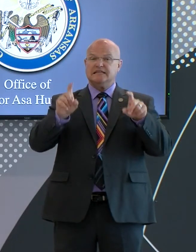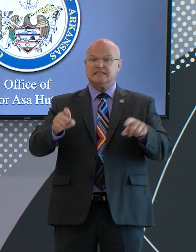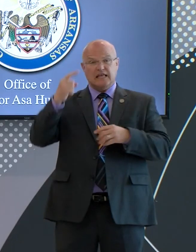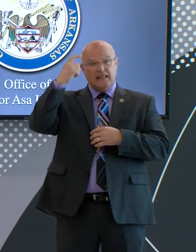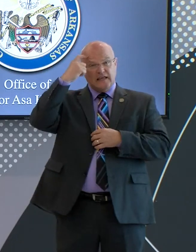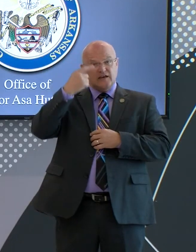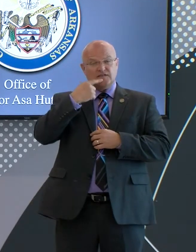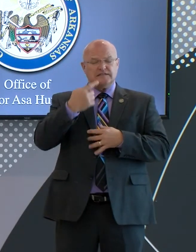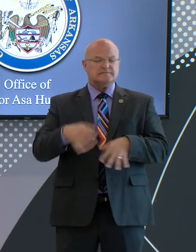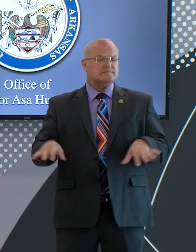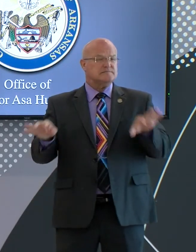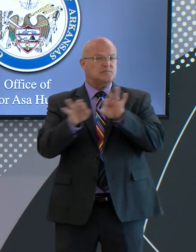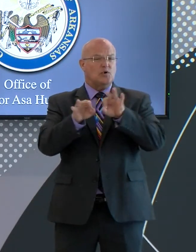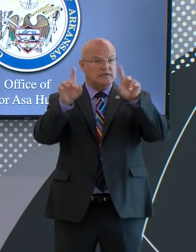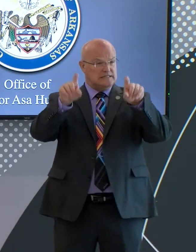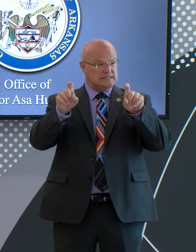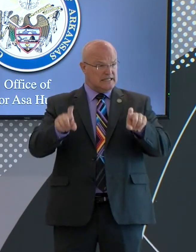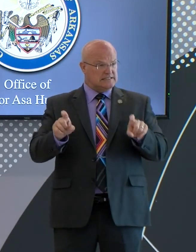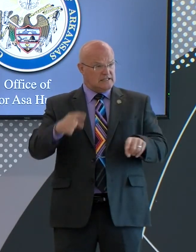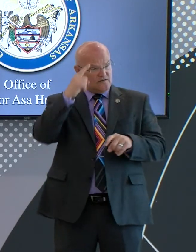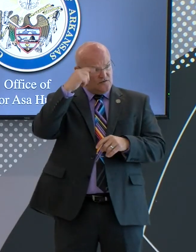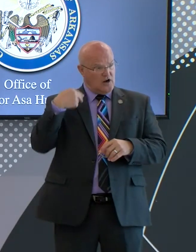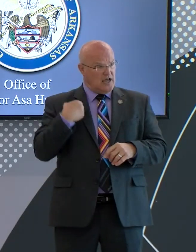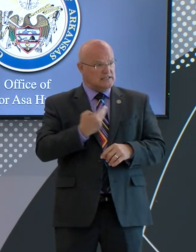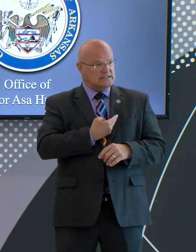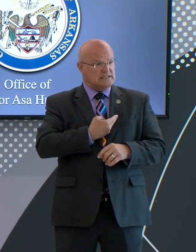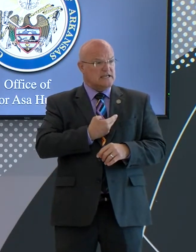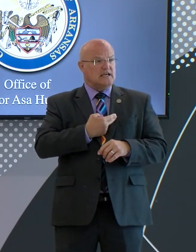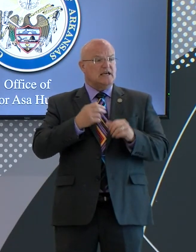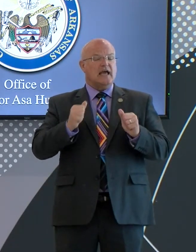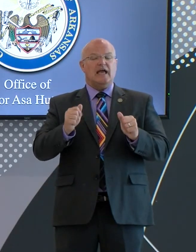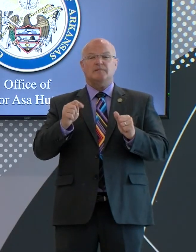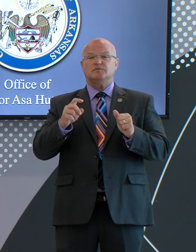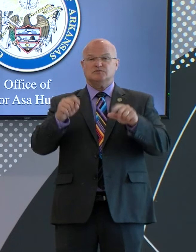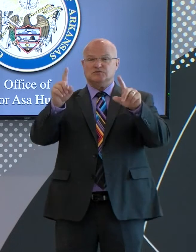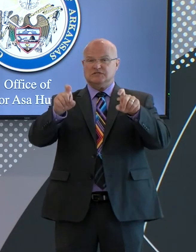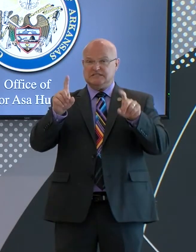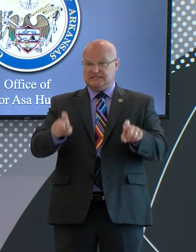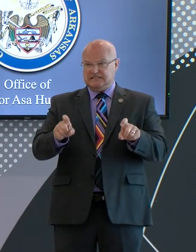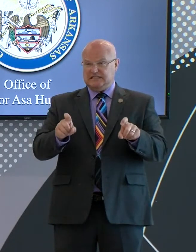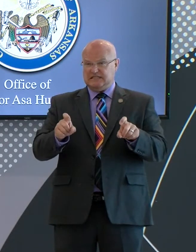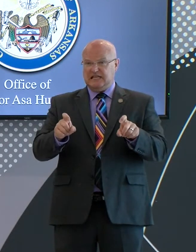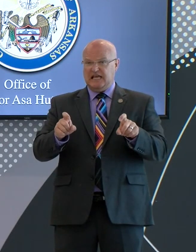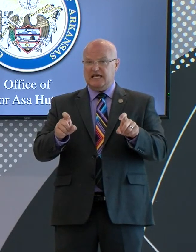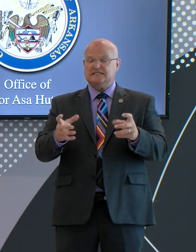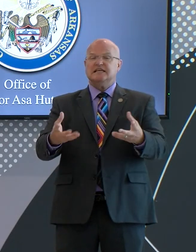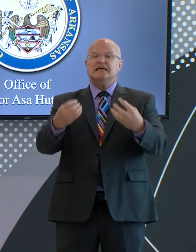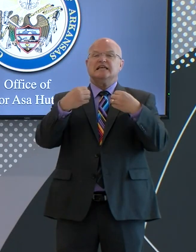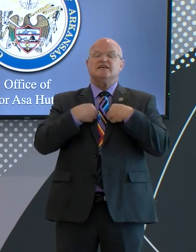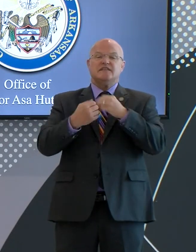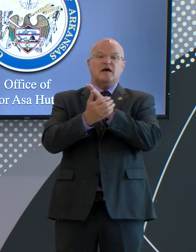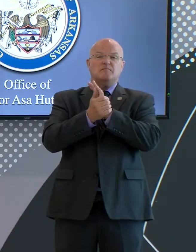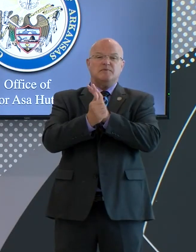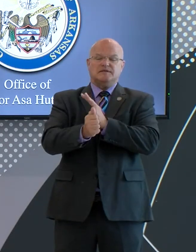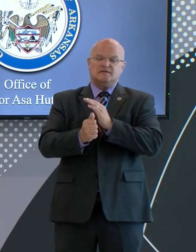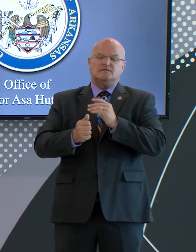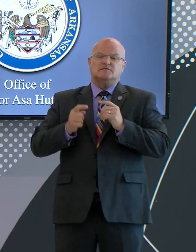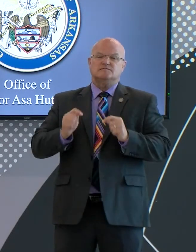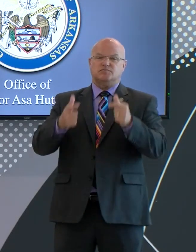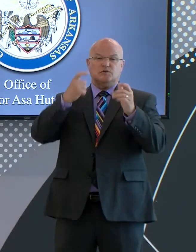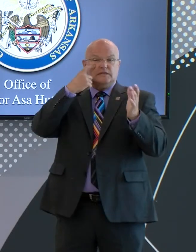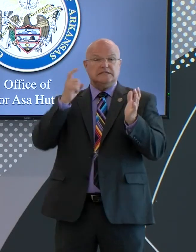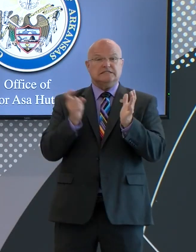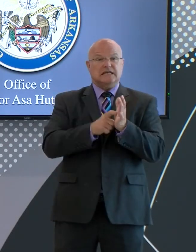governor's mentioned how important the testing is. Being able to test gives us the ability to rapidly